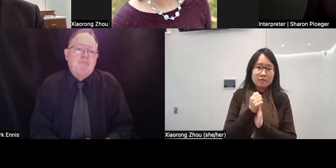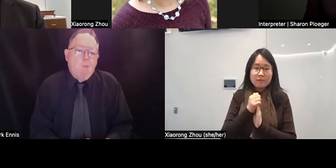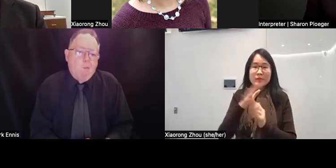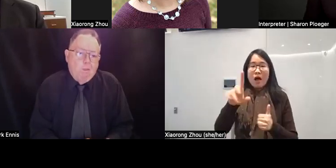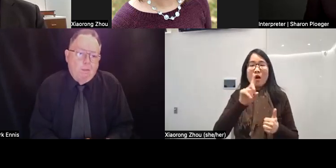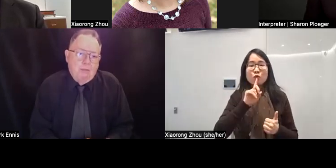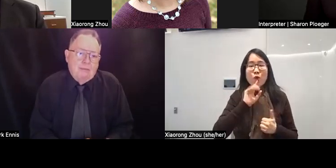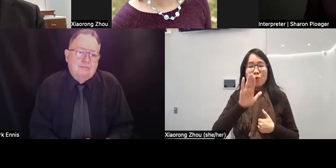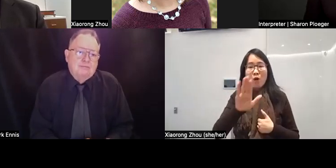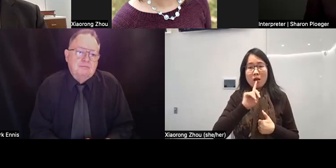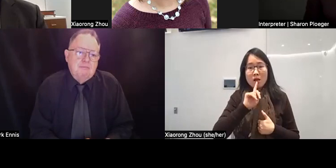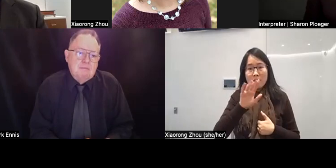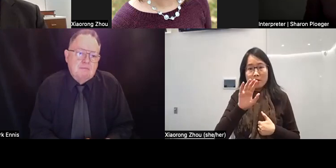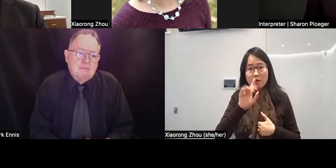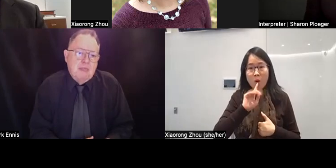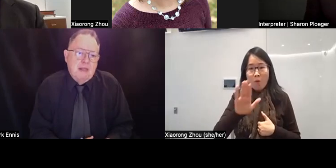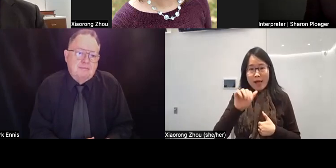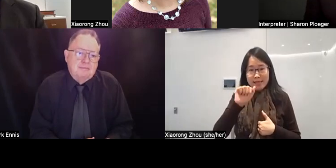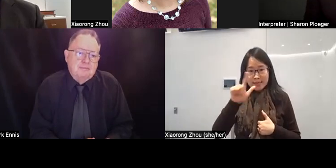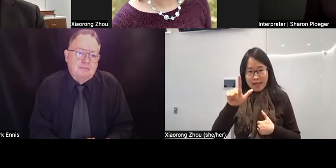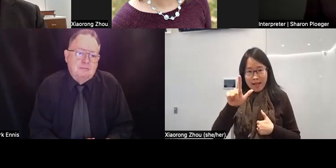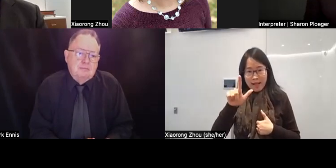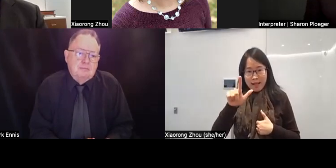States and bringing that over to China.